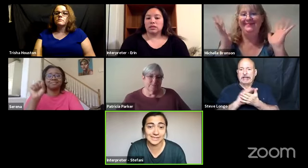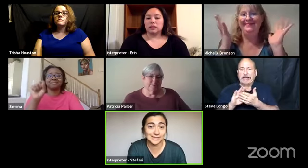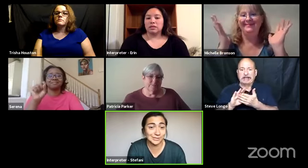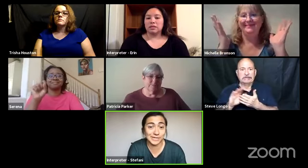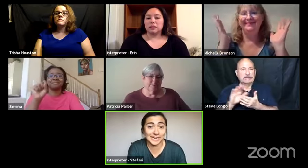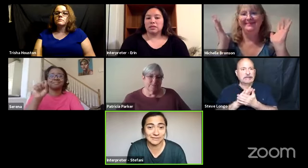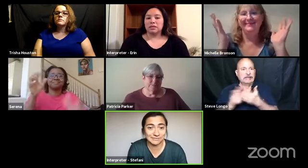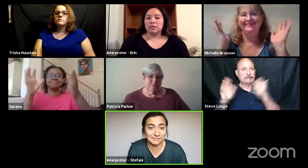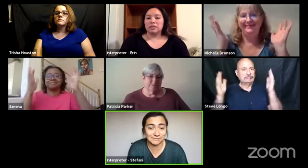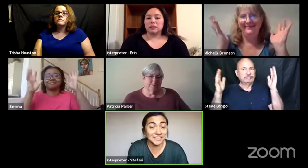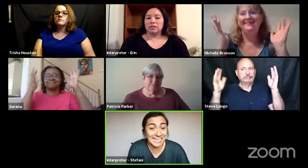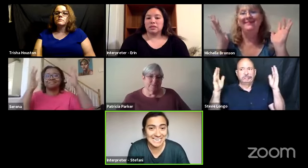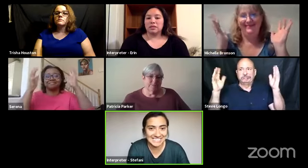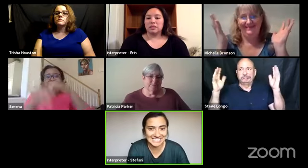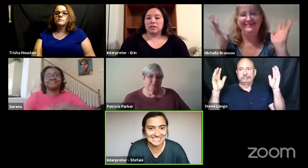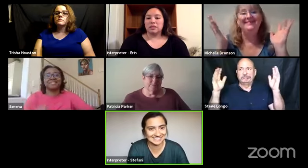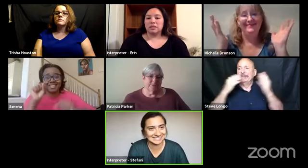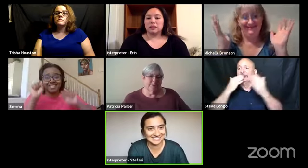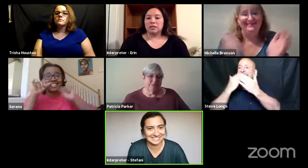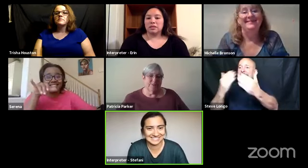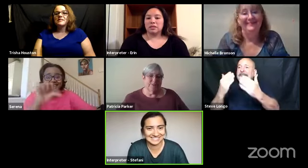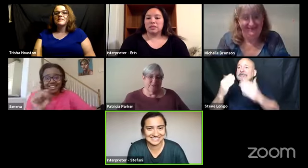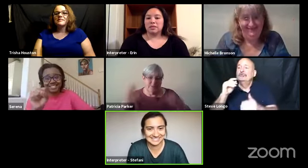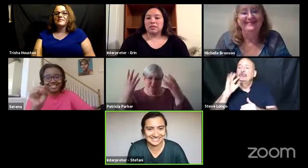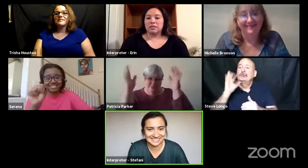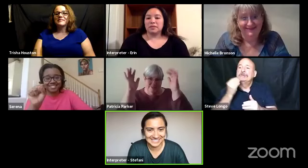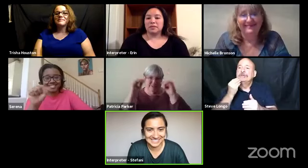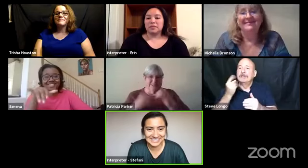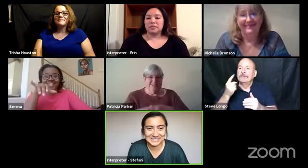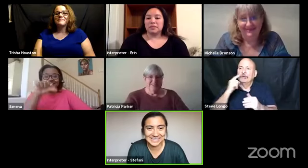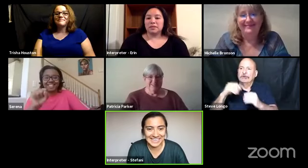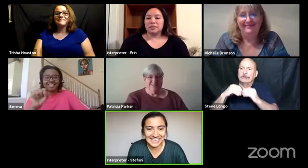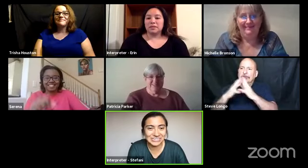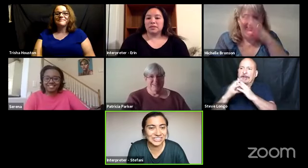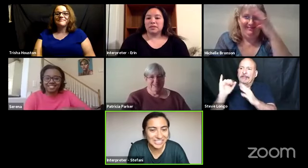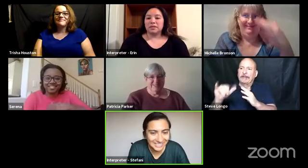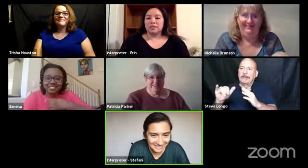this is working out fairly nice. So again, thank you, Trisha.